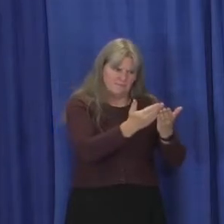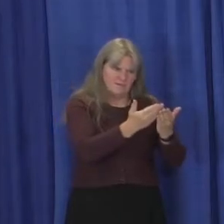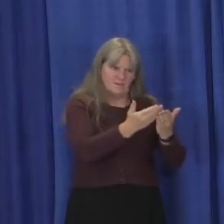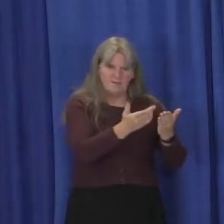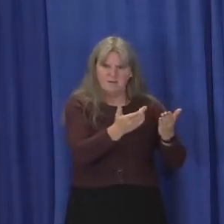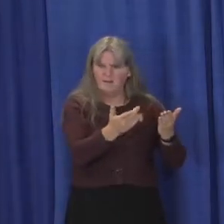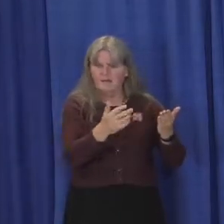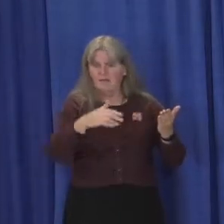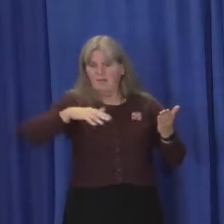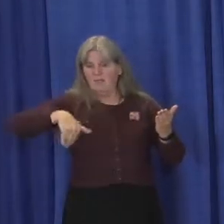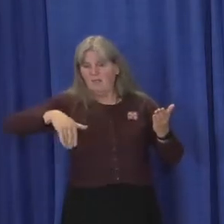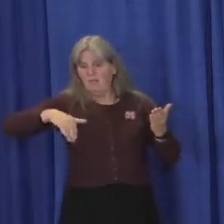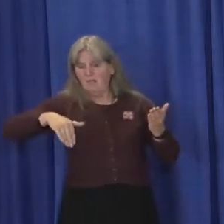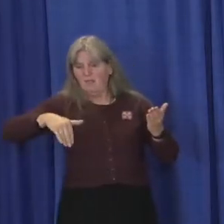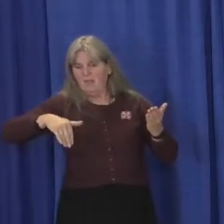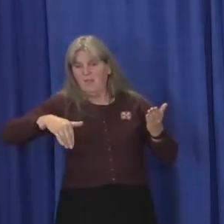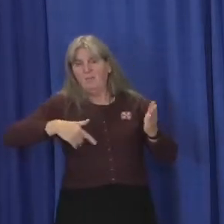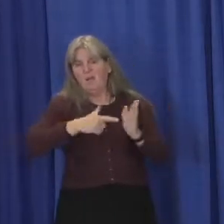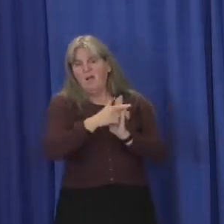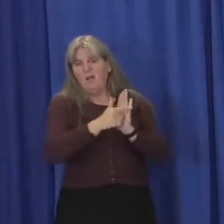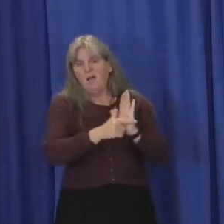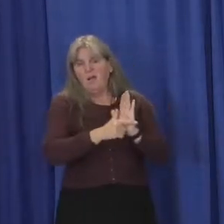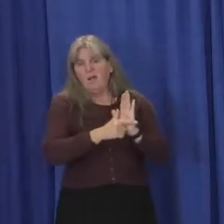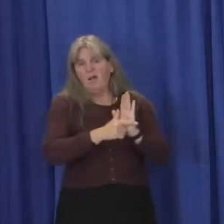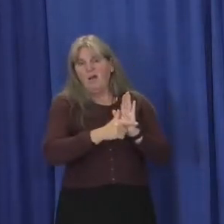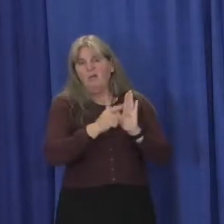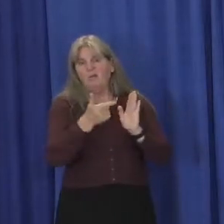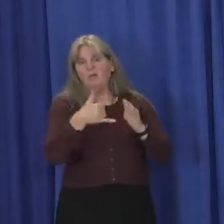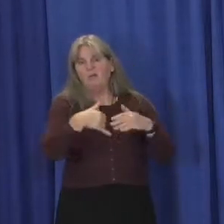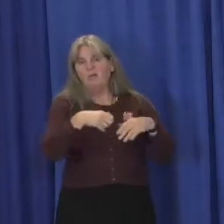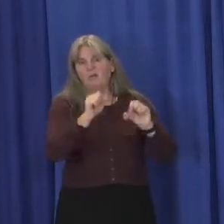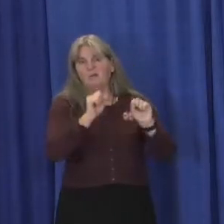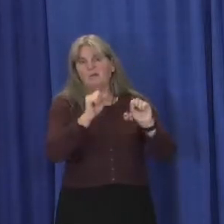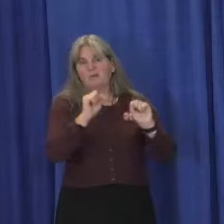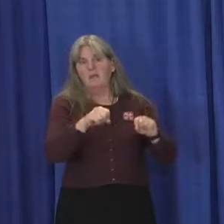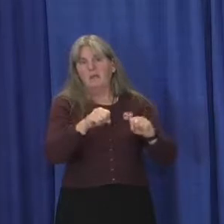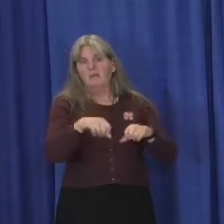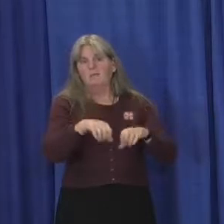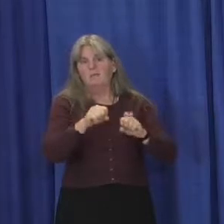the law to prevent transmission when needed.